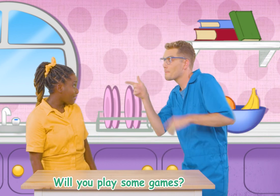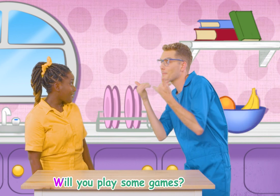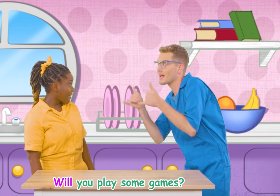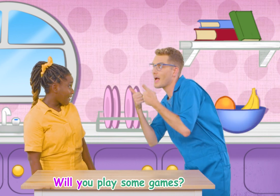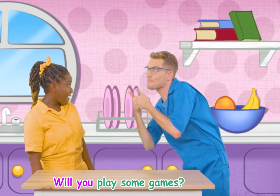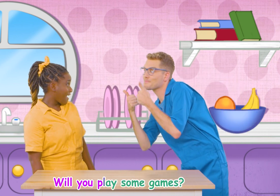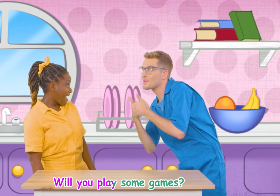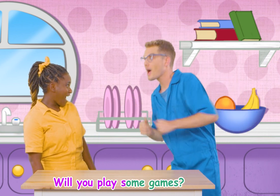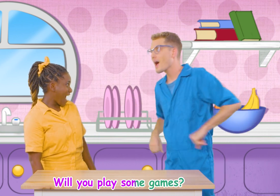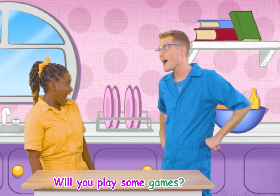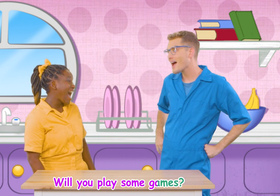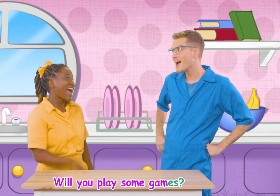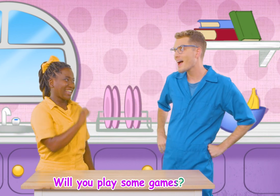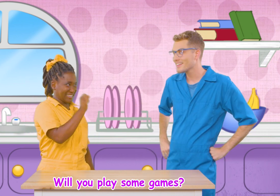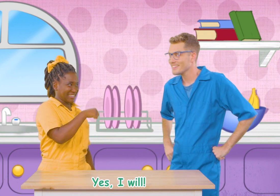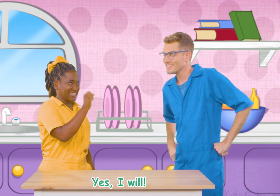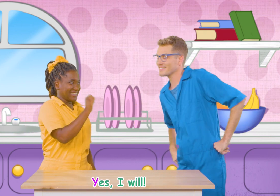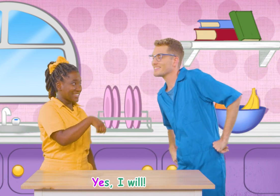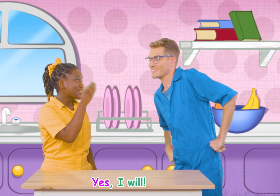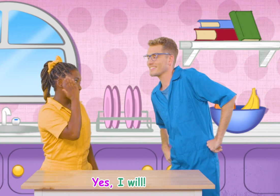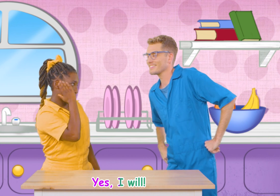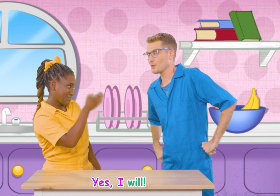Will you play some games?